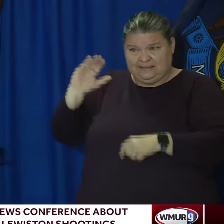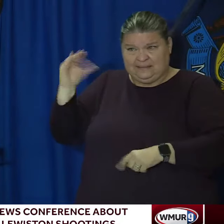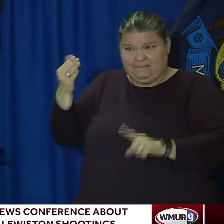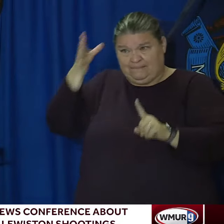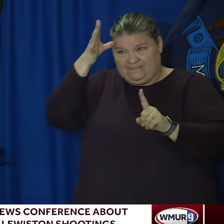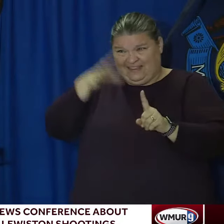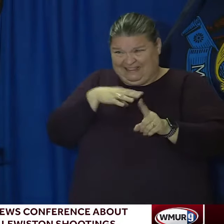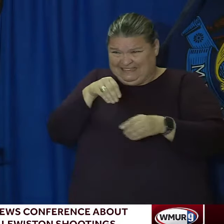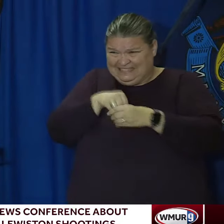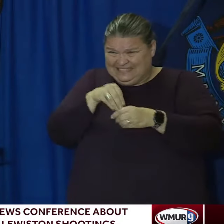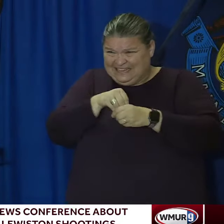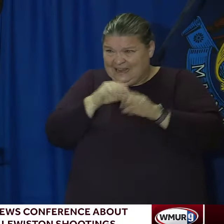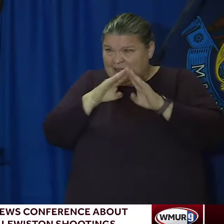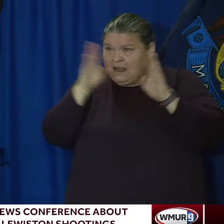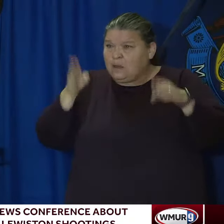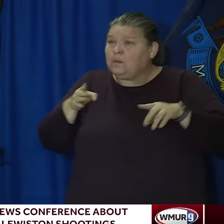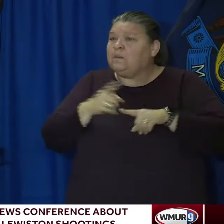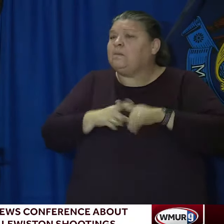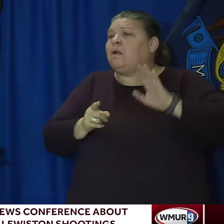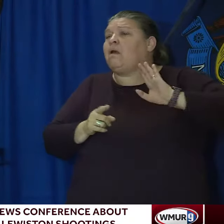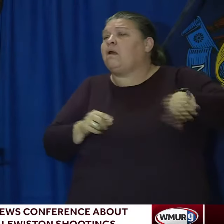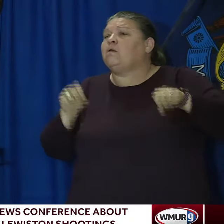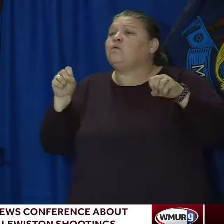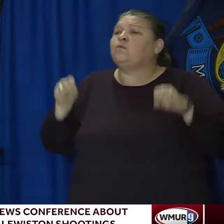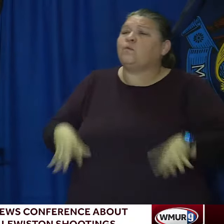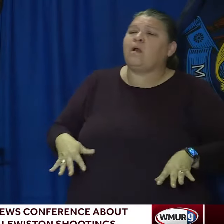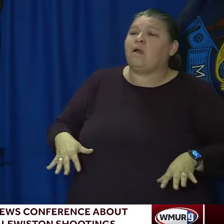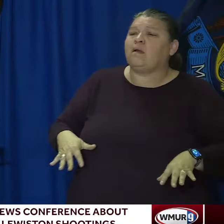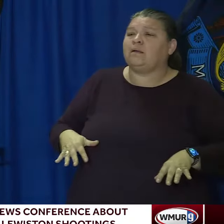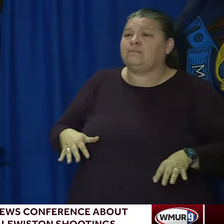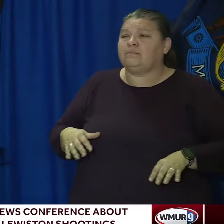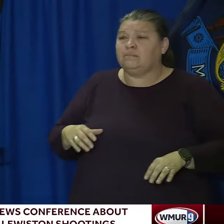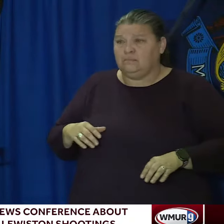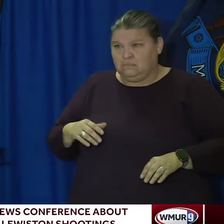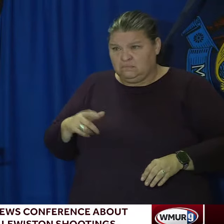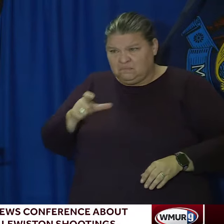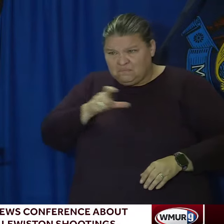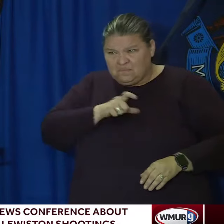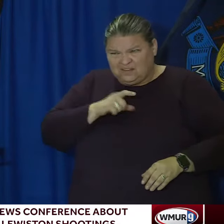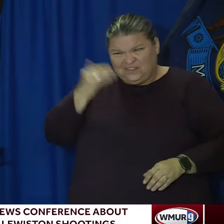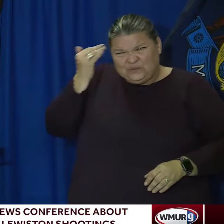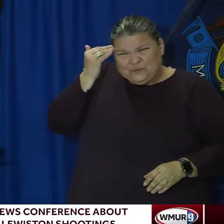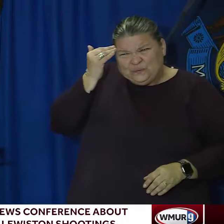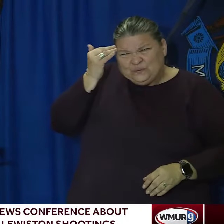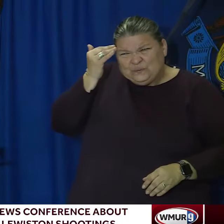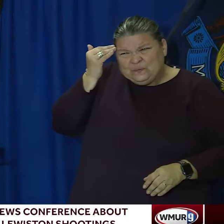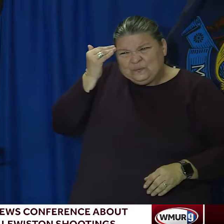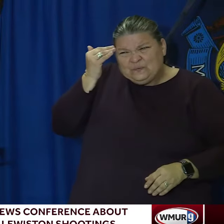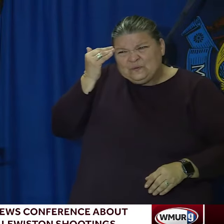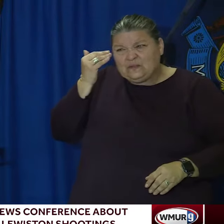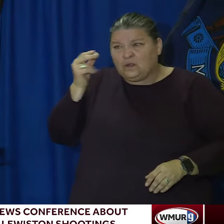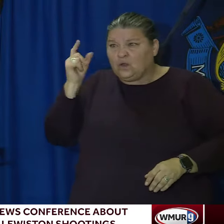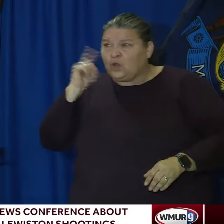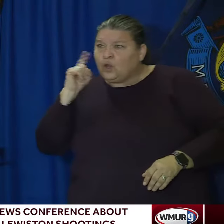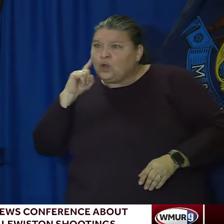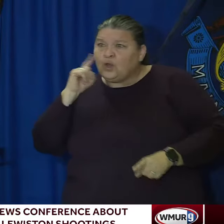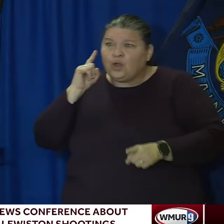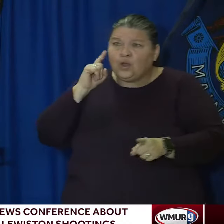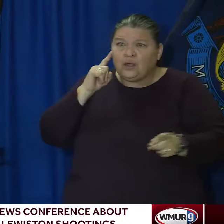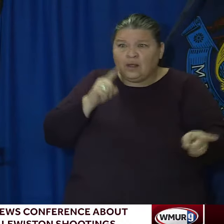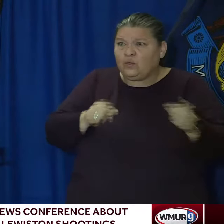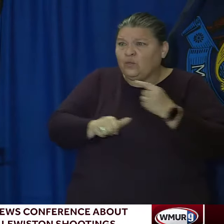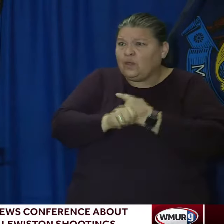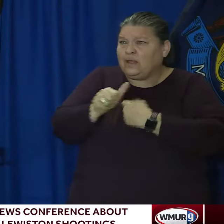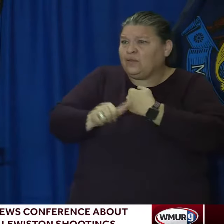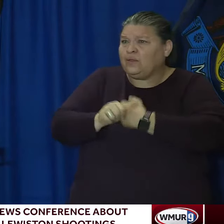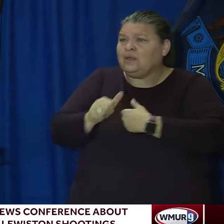further action despite knowing and receiving information that he was a threat. What is your reaction to